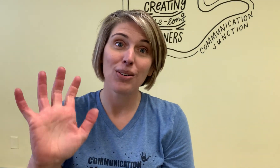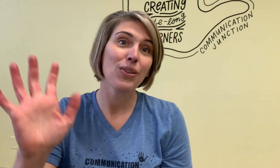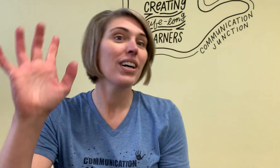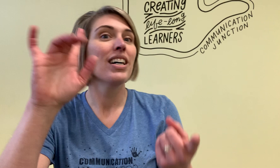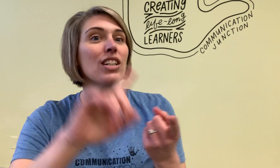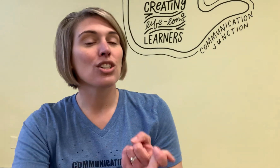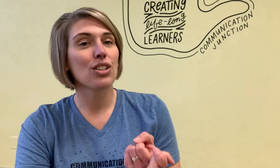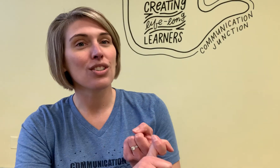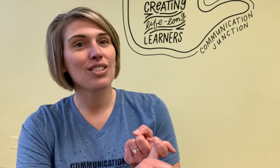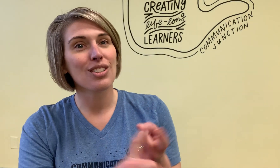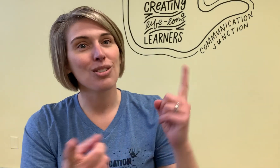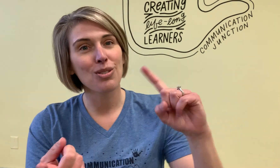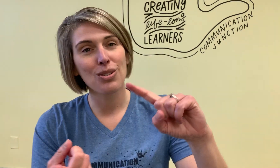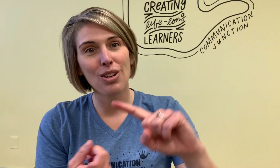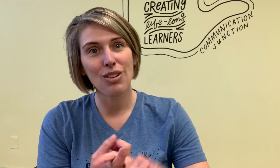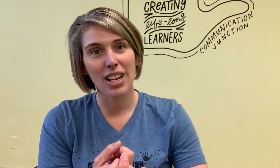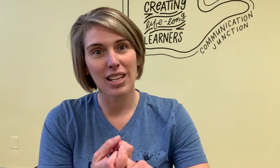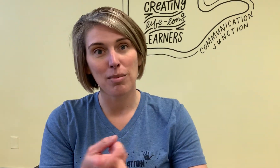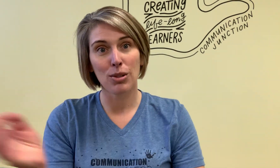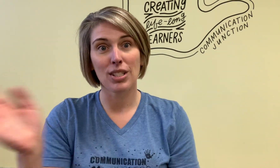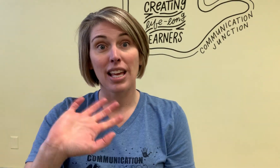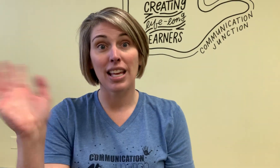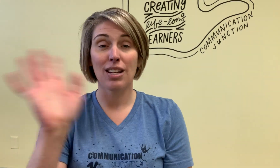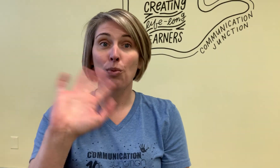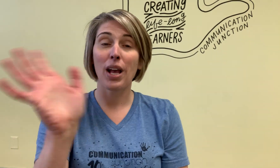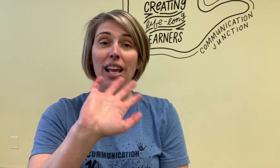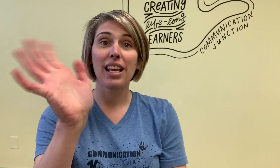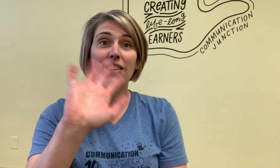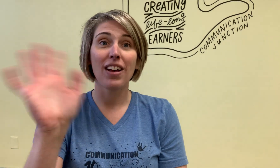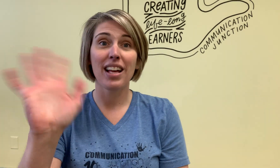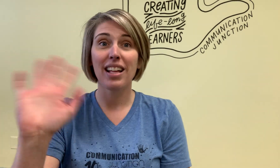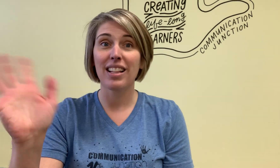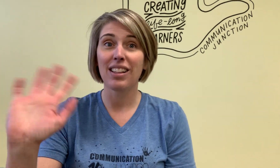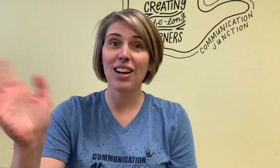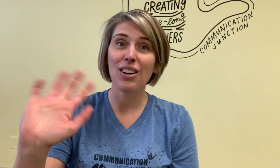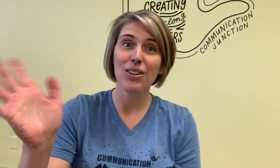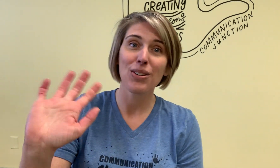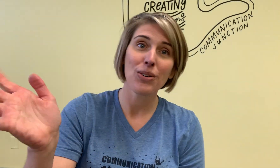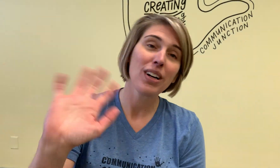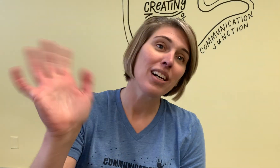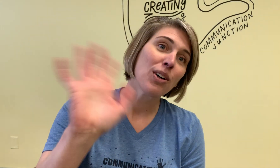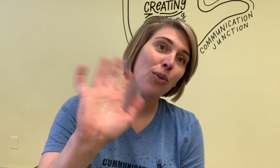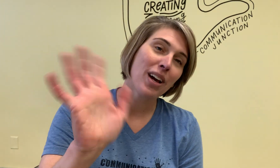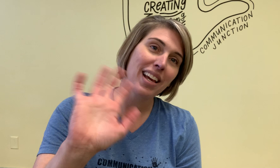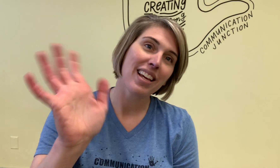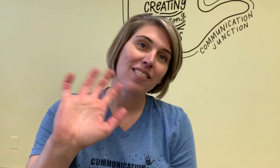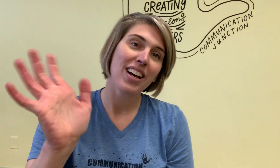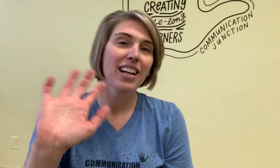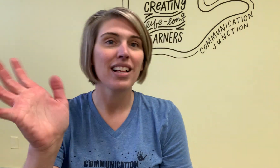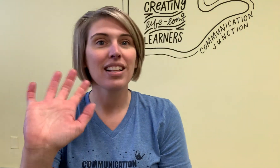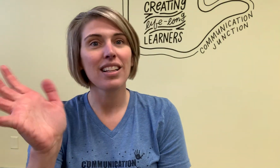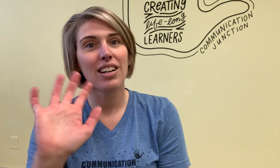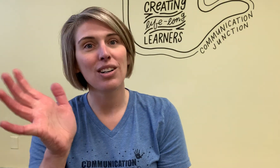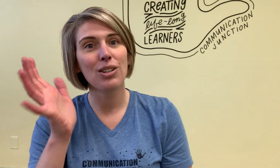hello. Turn to your neighbors and wave hello. Wave hello